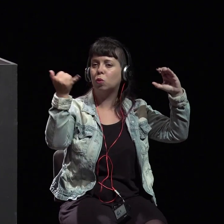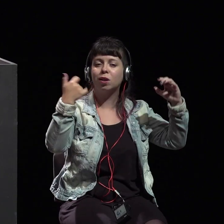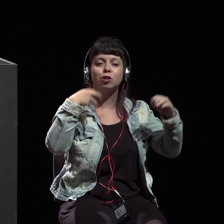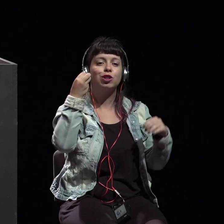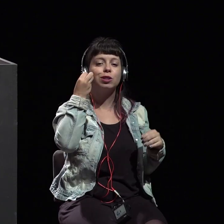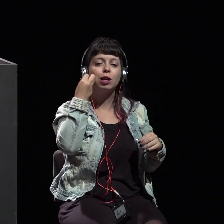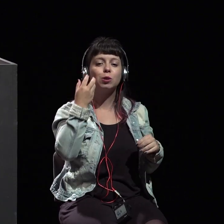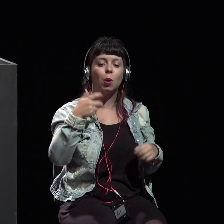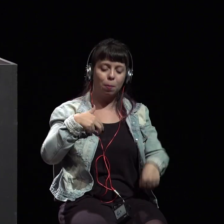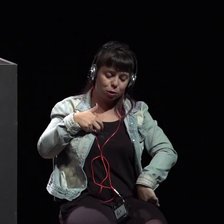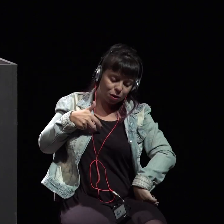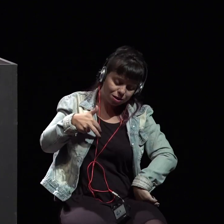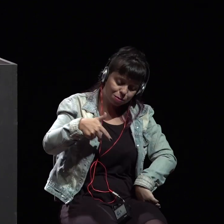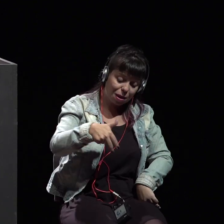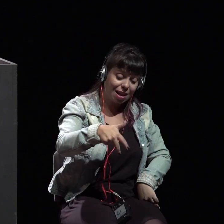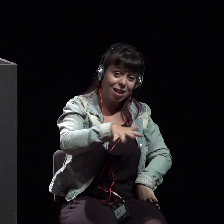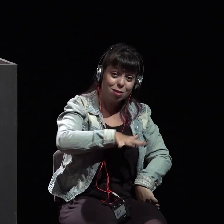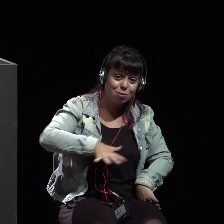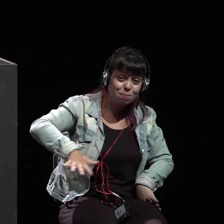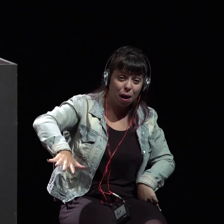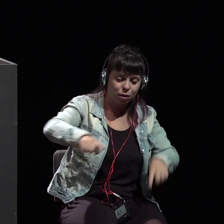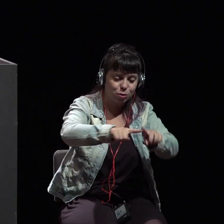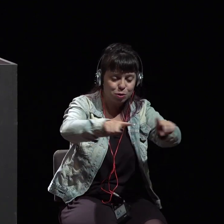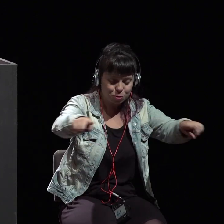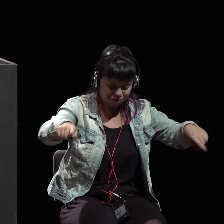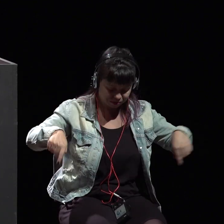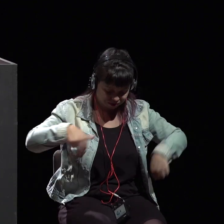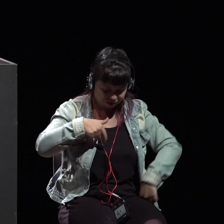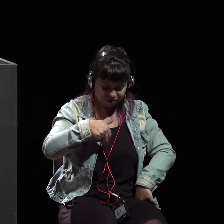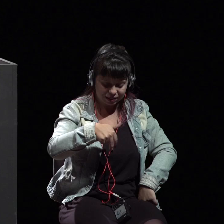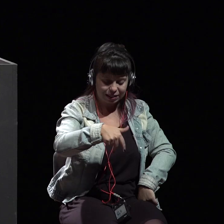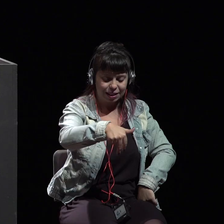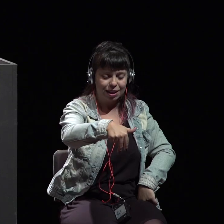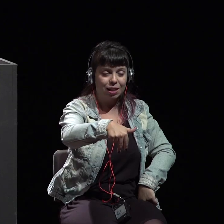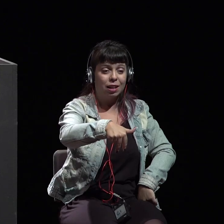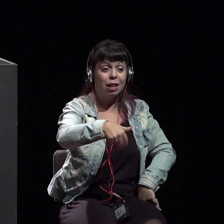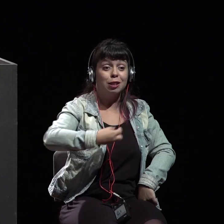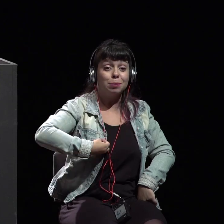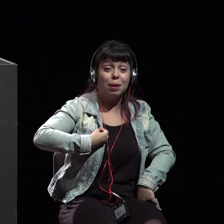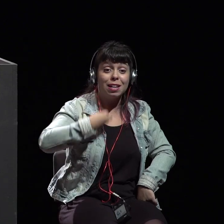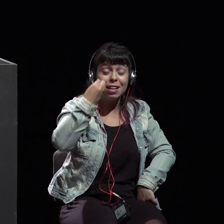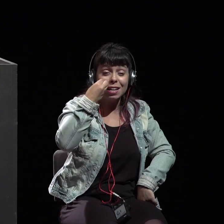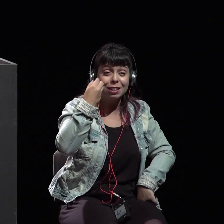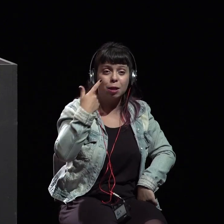this exhibition to be in the archives. We wanted it to be in the art museum because we wanted it to be a